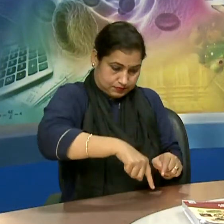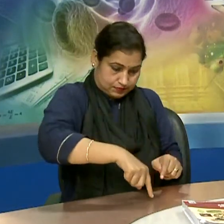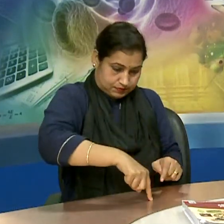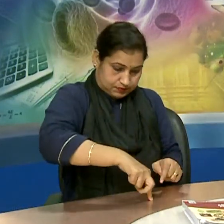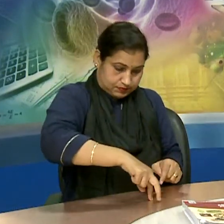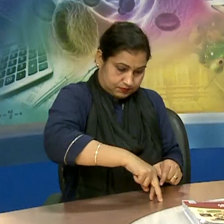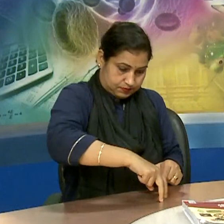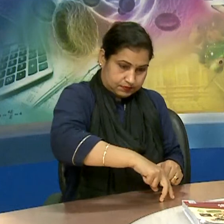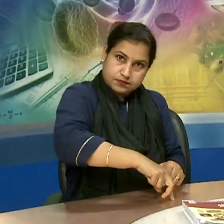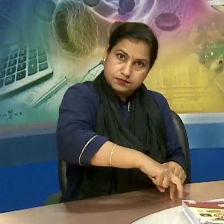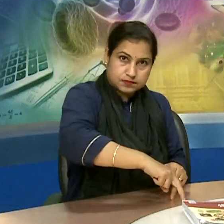Foot.